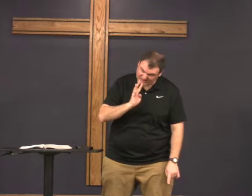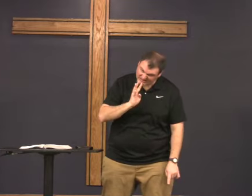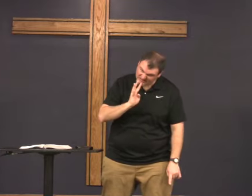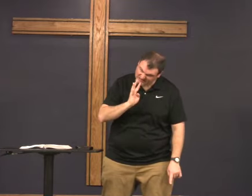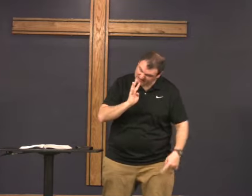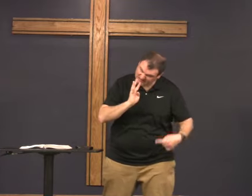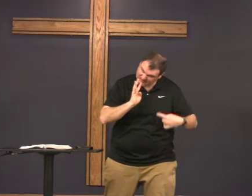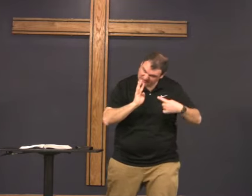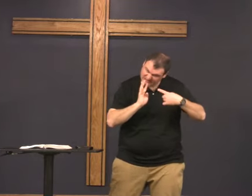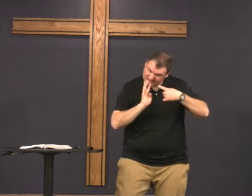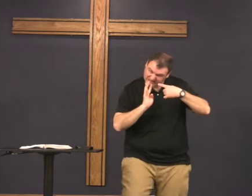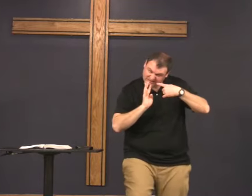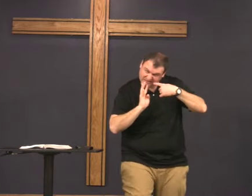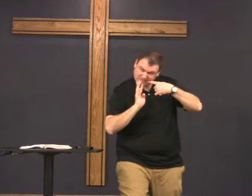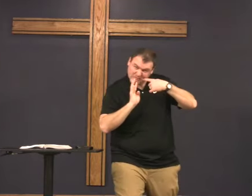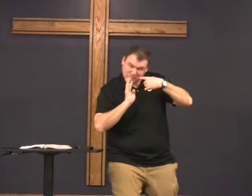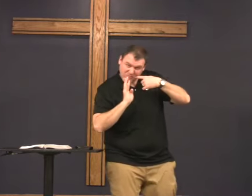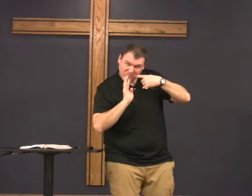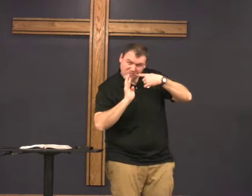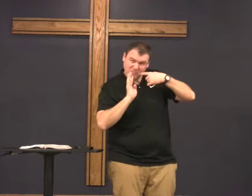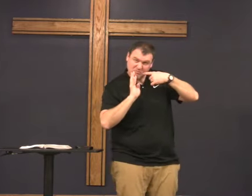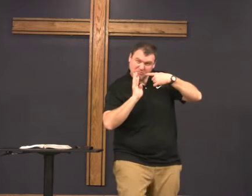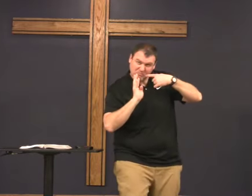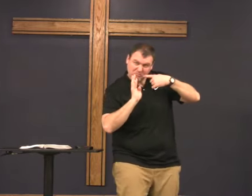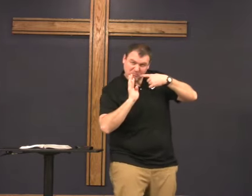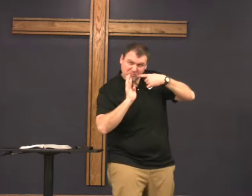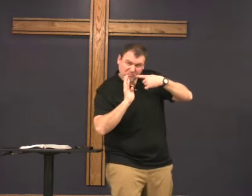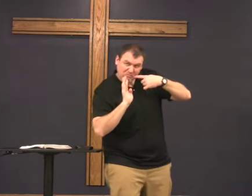The word is in the king's